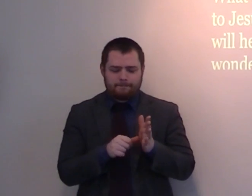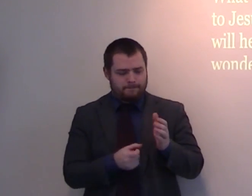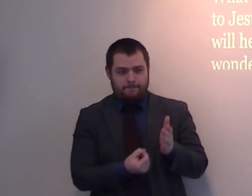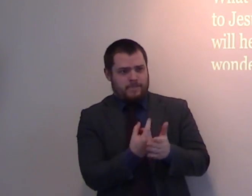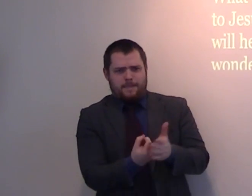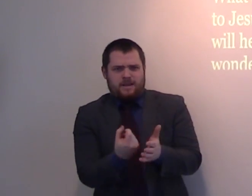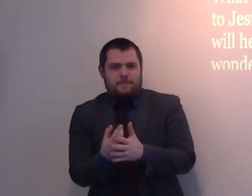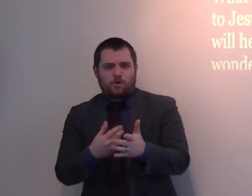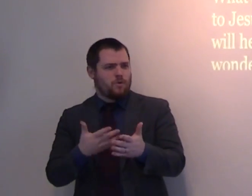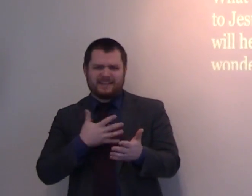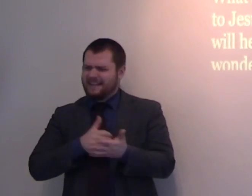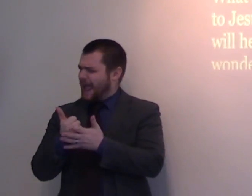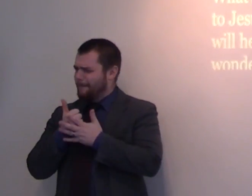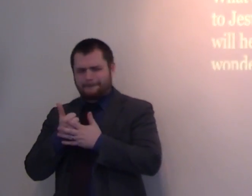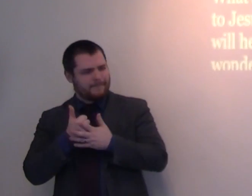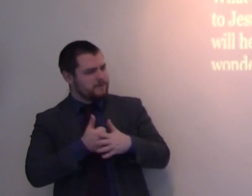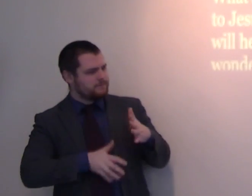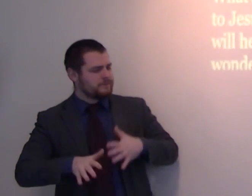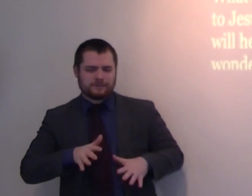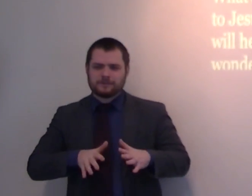or I need help. What should I do?